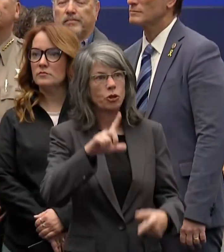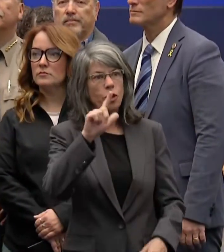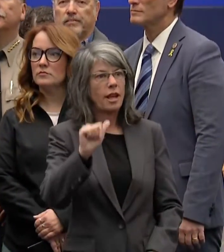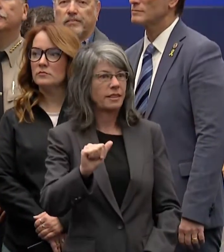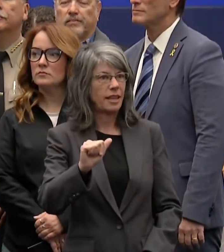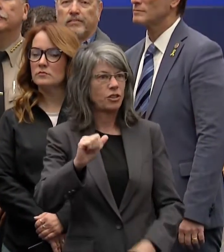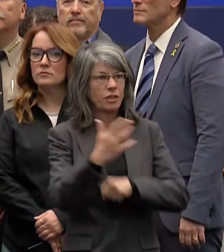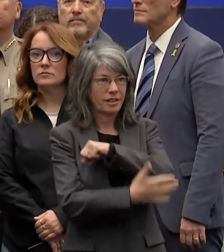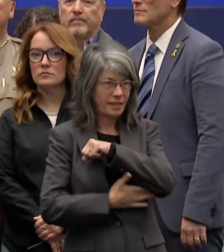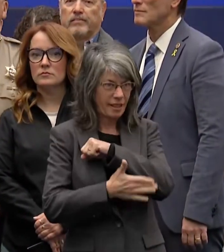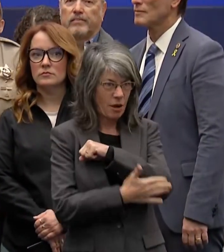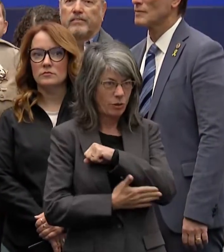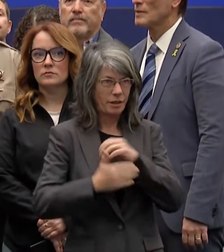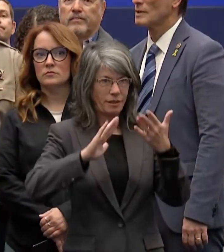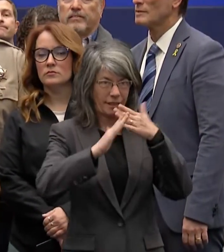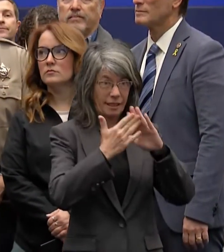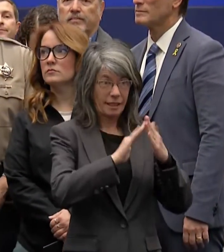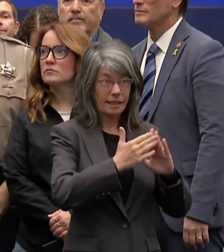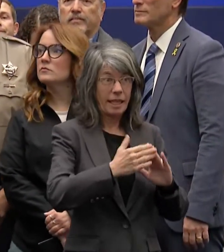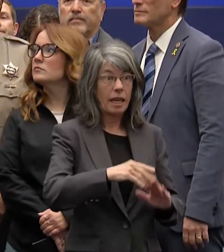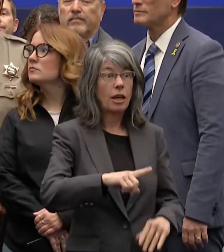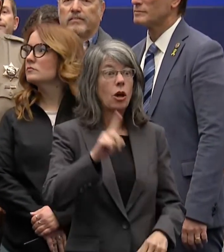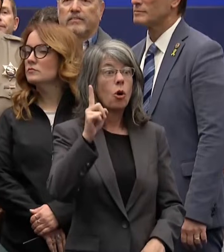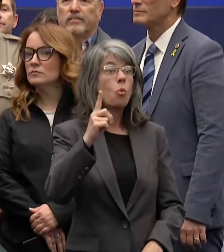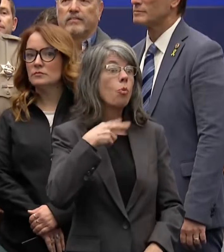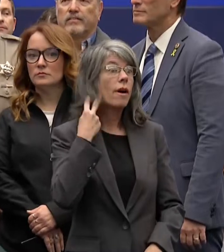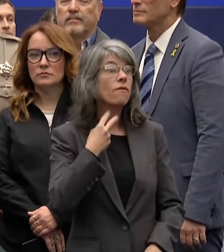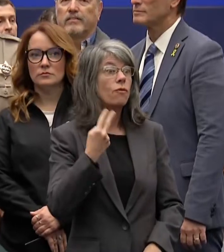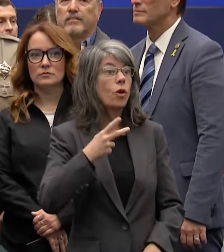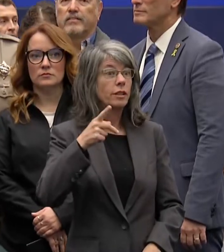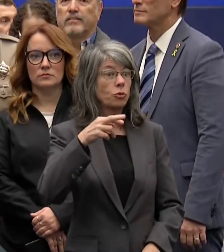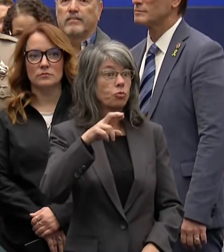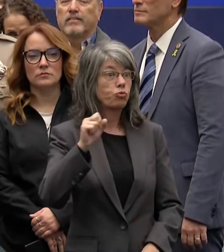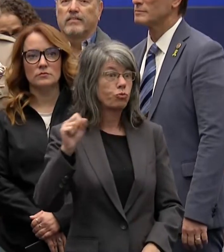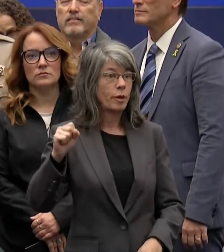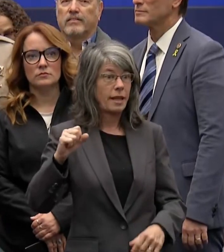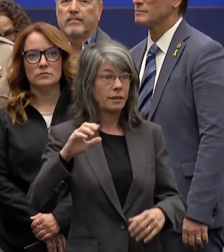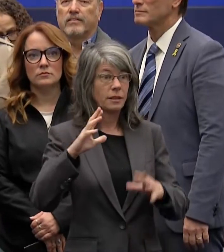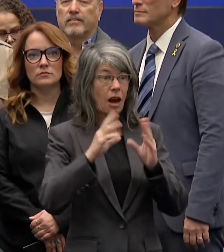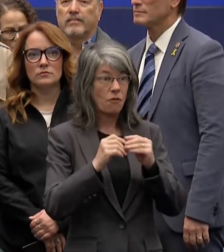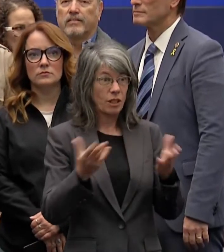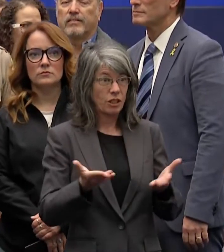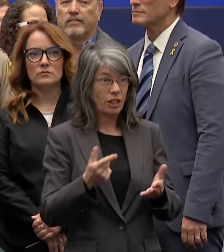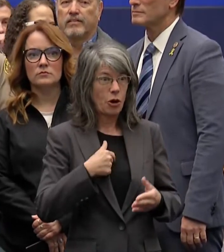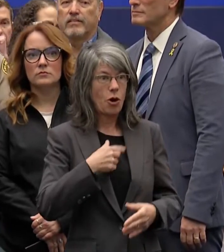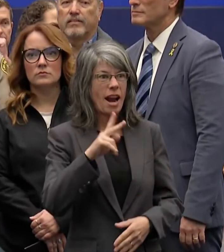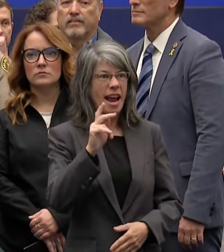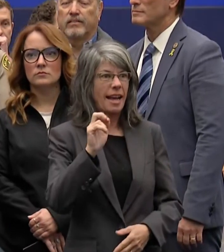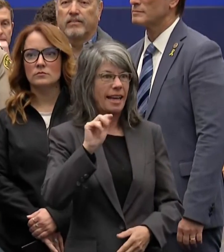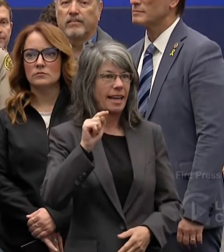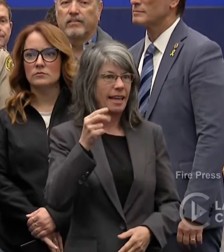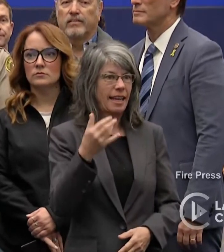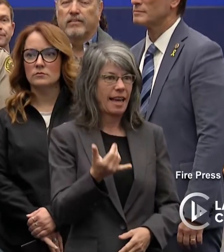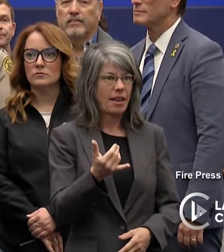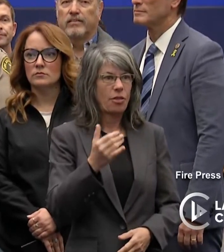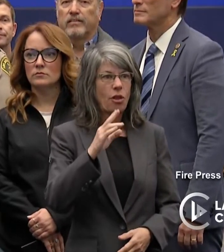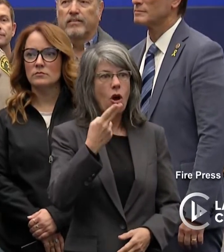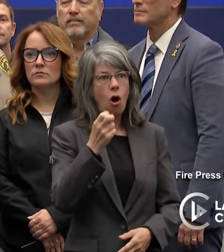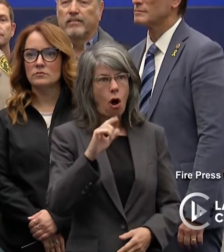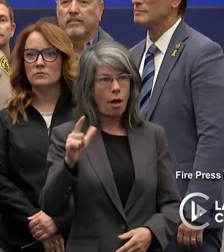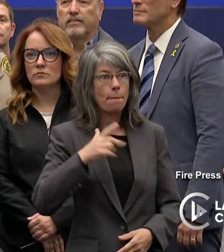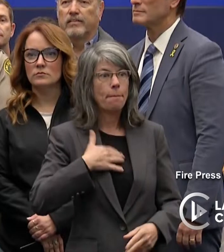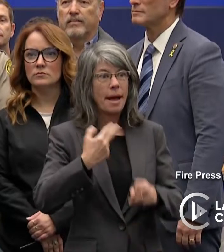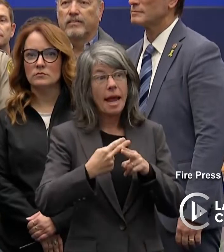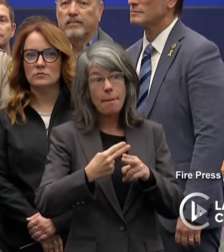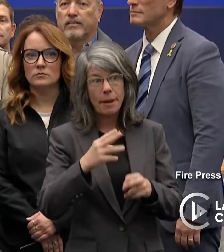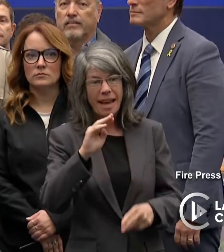Los Angeles County, City, One Voice press conference here at the Kenny Hahn Hall of Administration. My name is